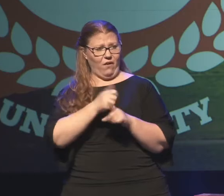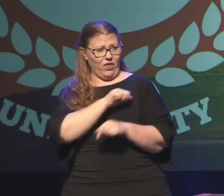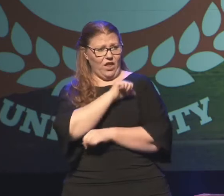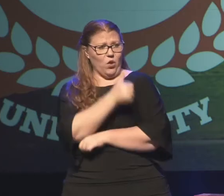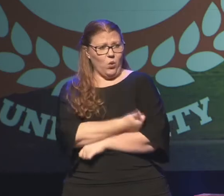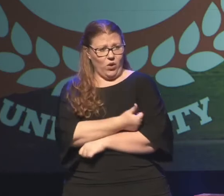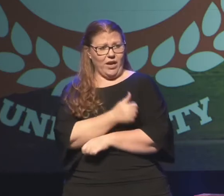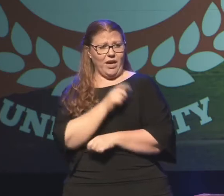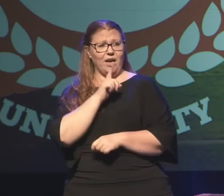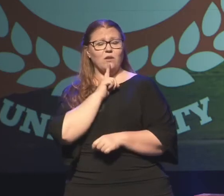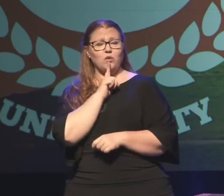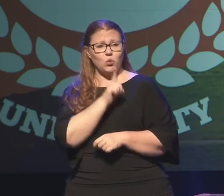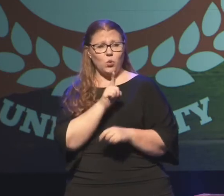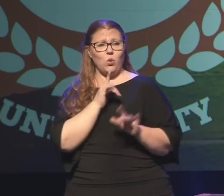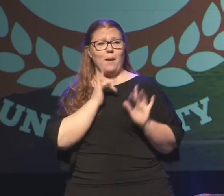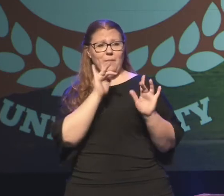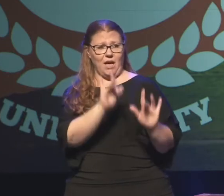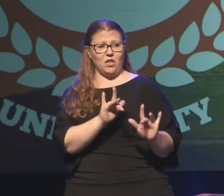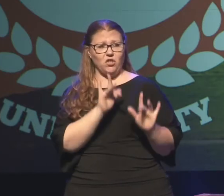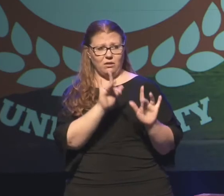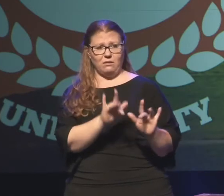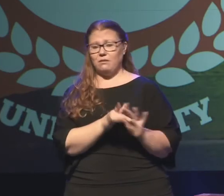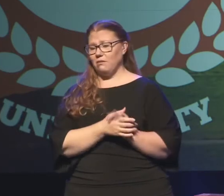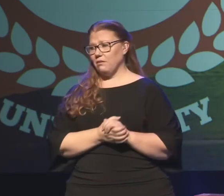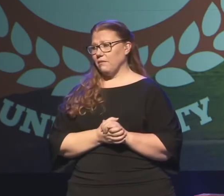authority of true compassion.